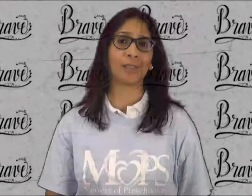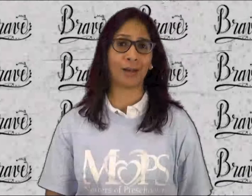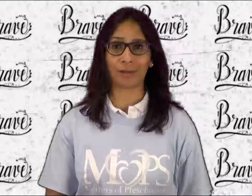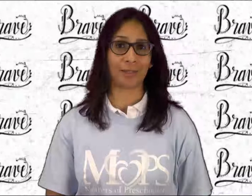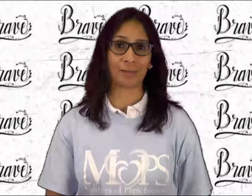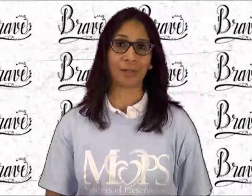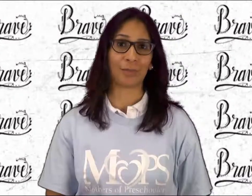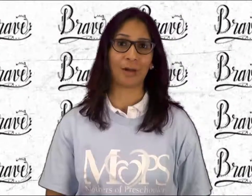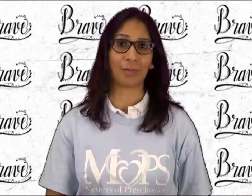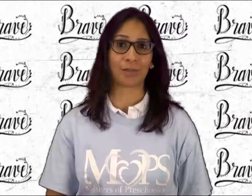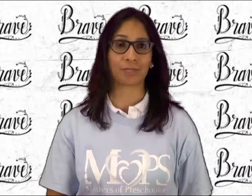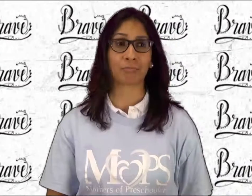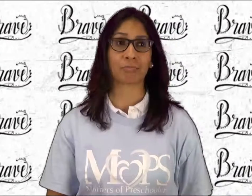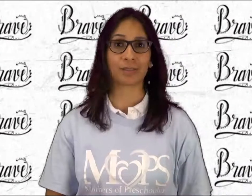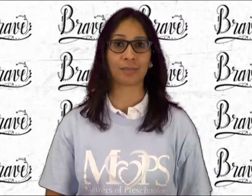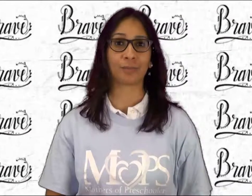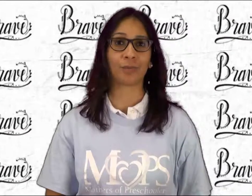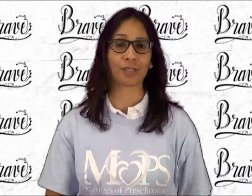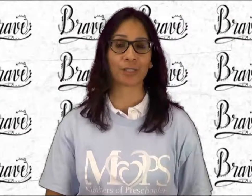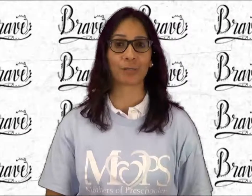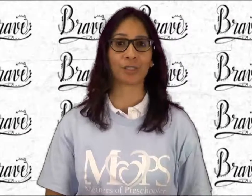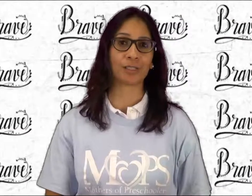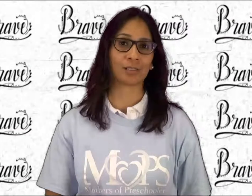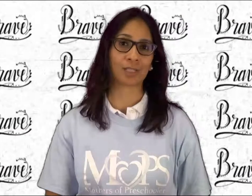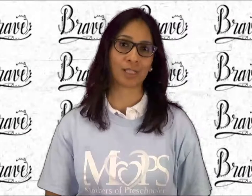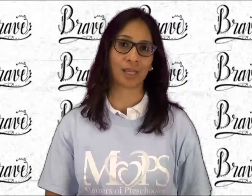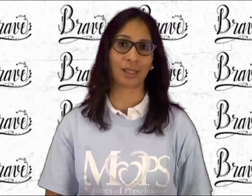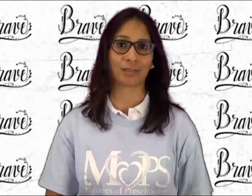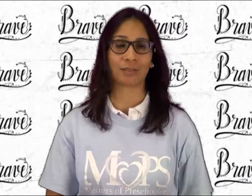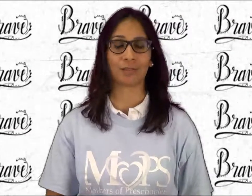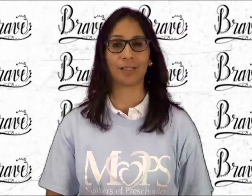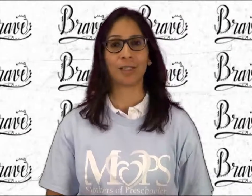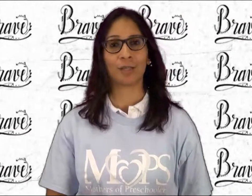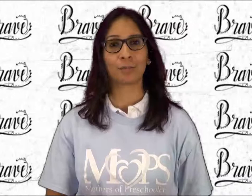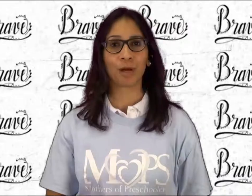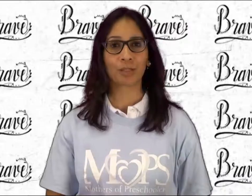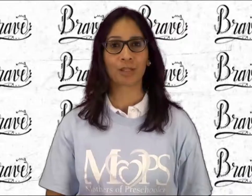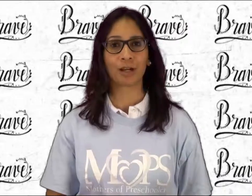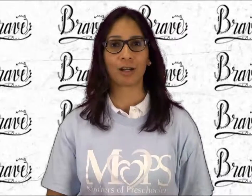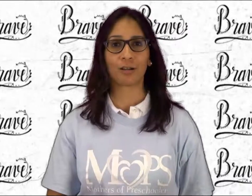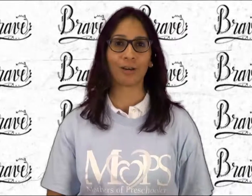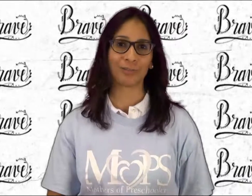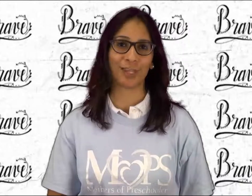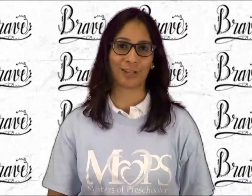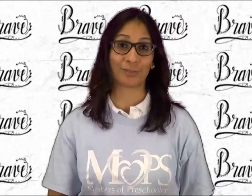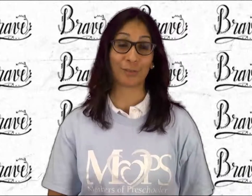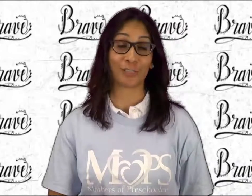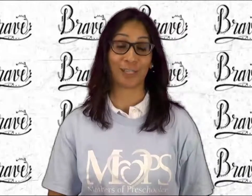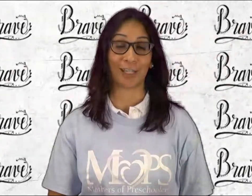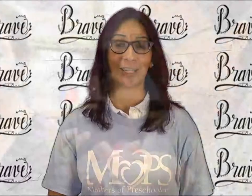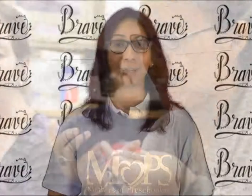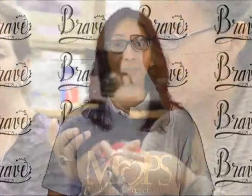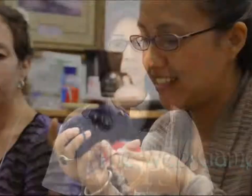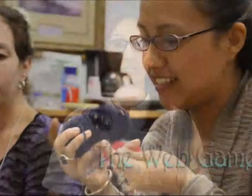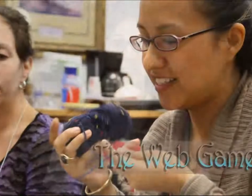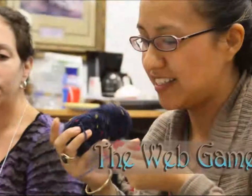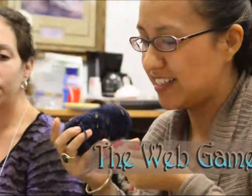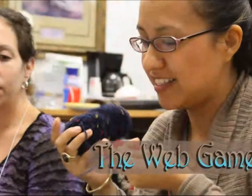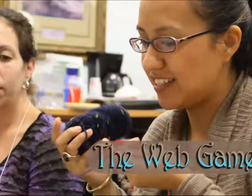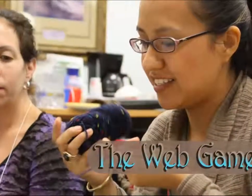lot of things about MOPS. It's the friendship, the little chit-chats, the mommy talk, all of that I really like. But one